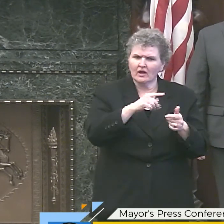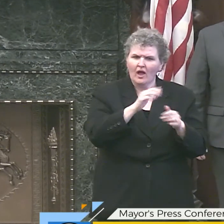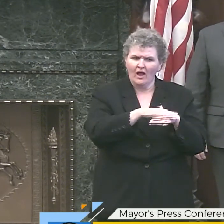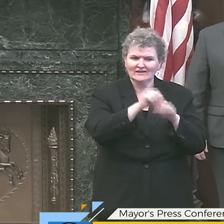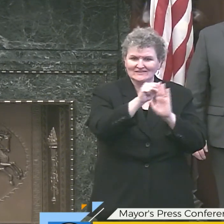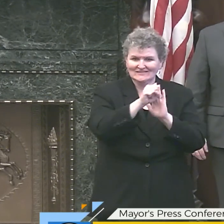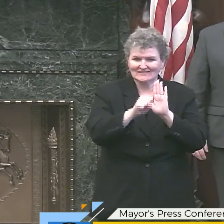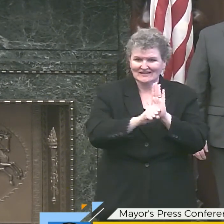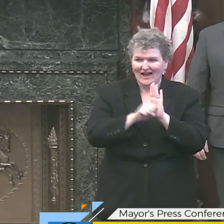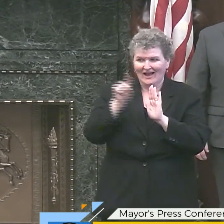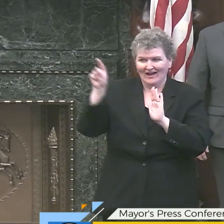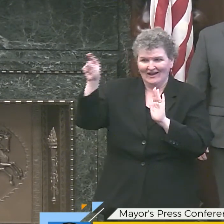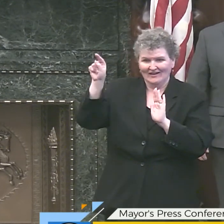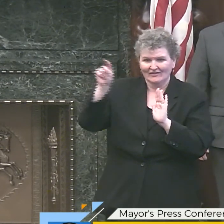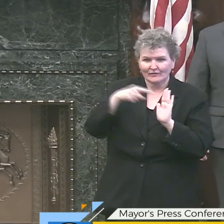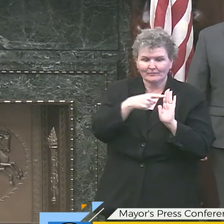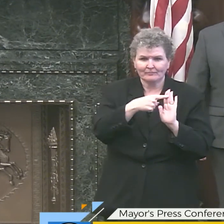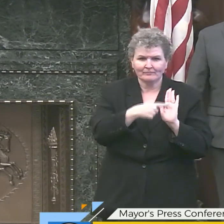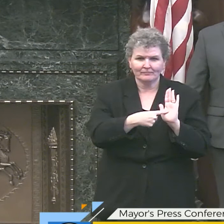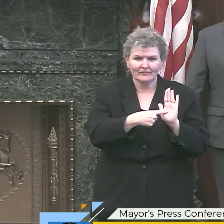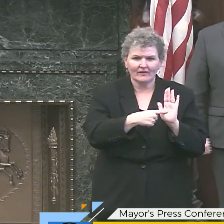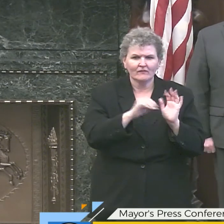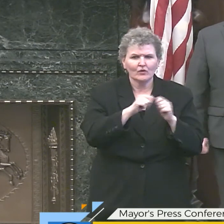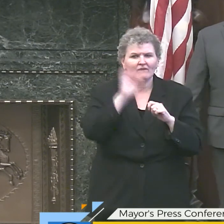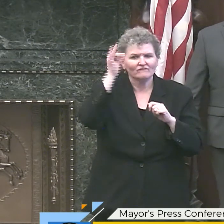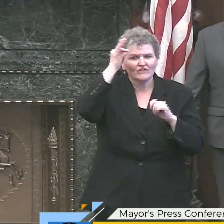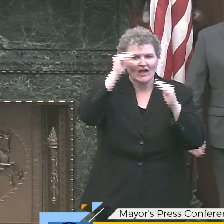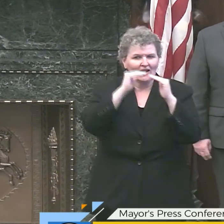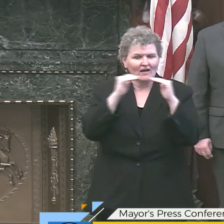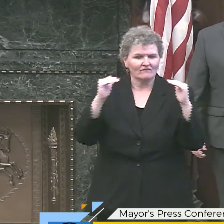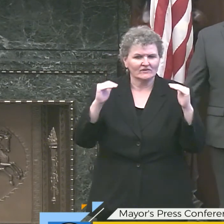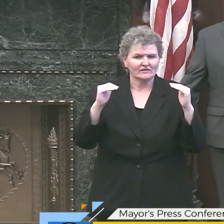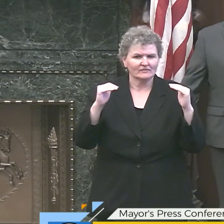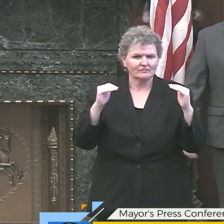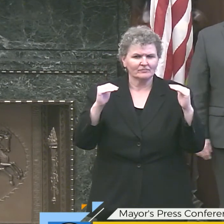and the federal level. But I was wondering if there's any kind